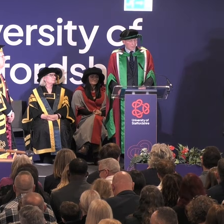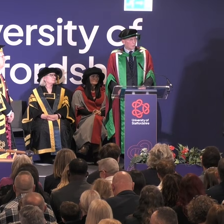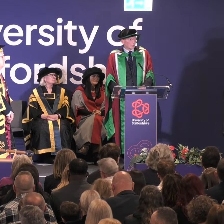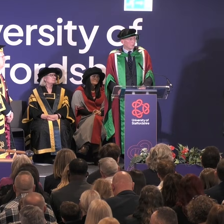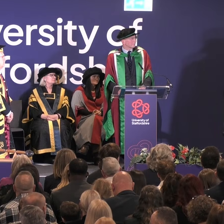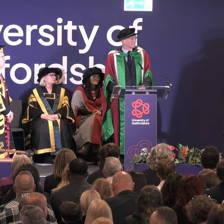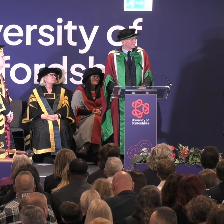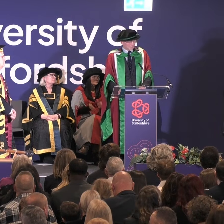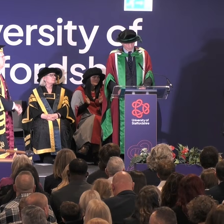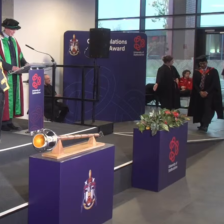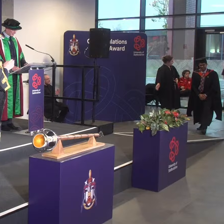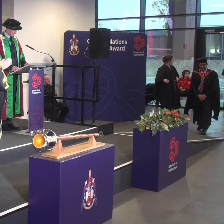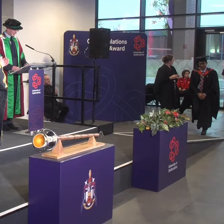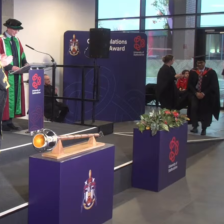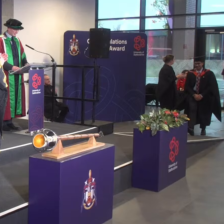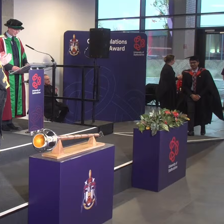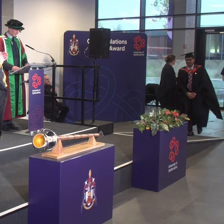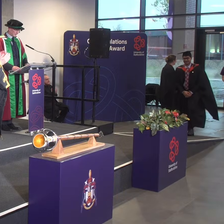Zaya Udin.